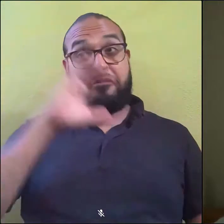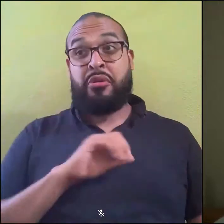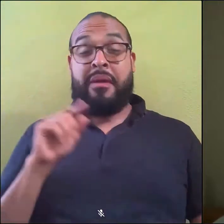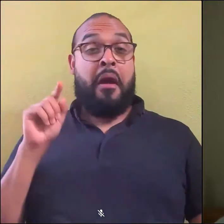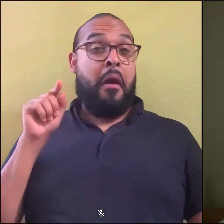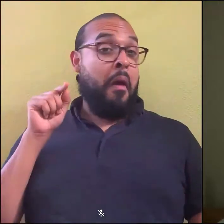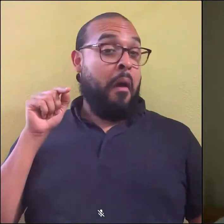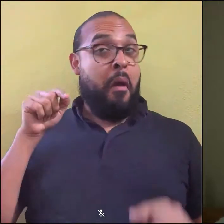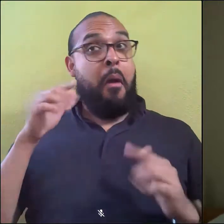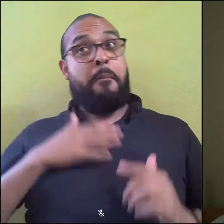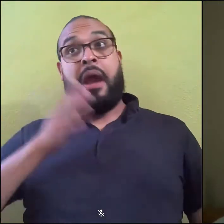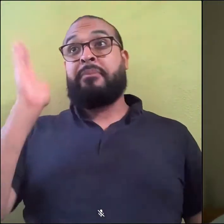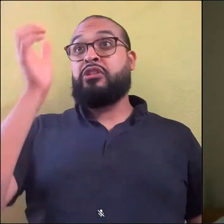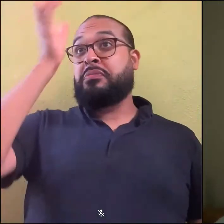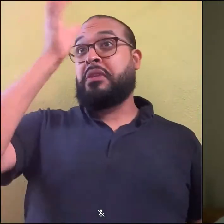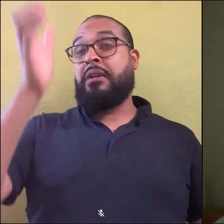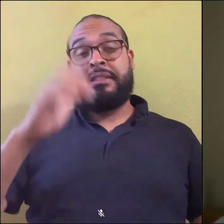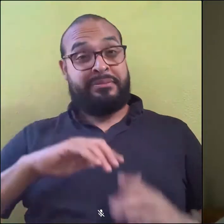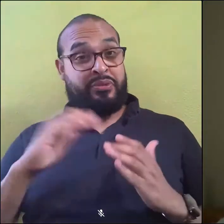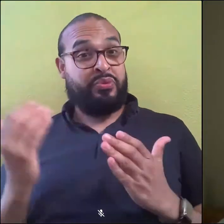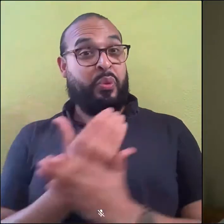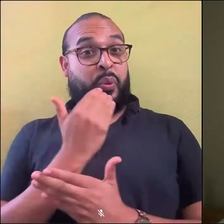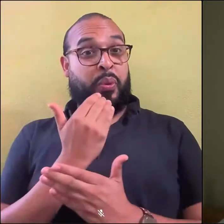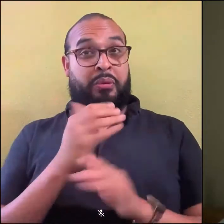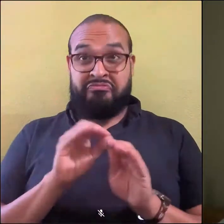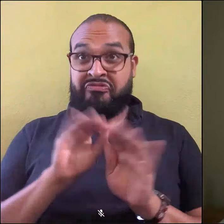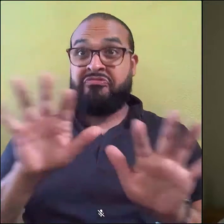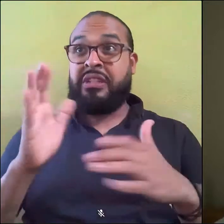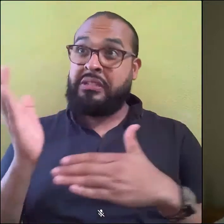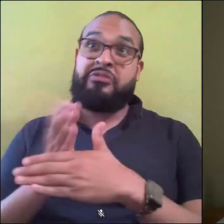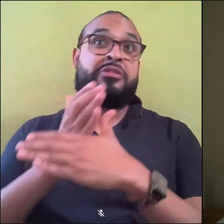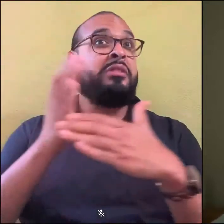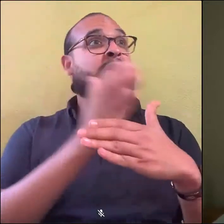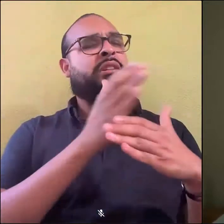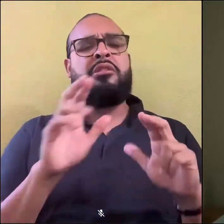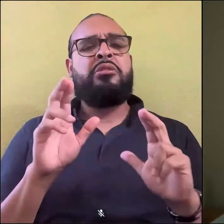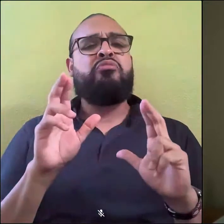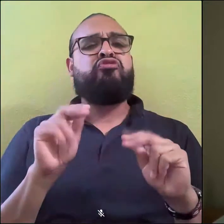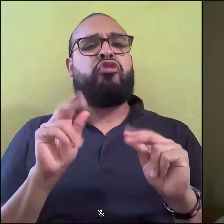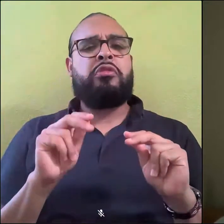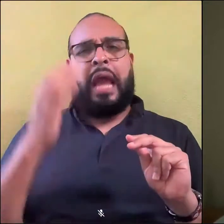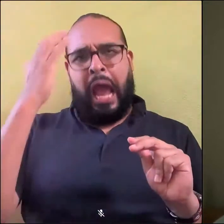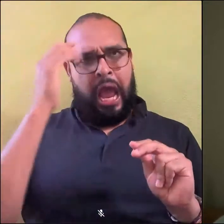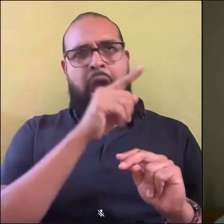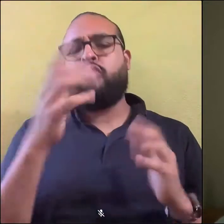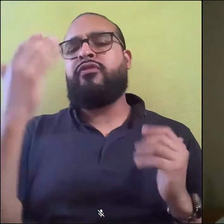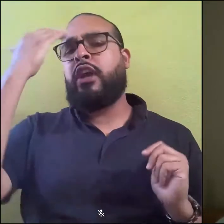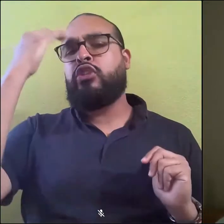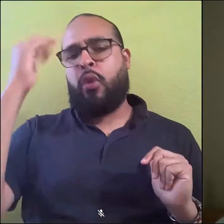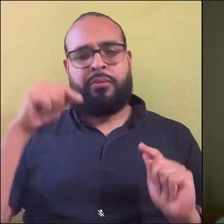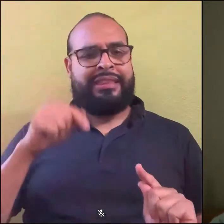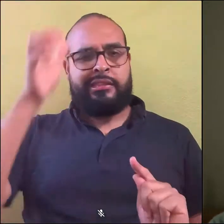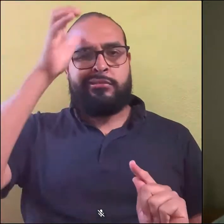on. But I didn't want that to stop me from sharing some of this perspective with all of